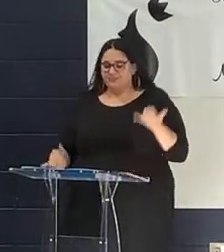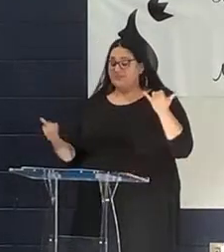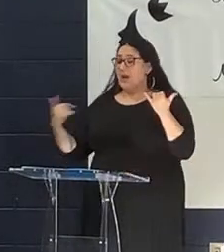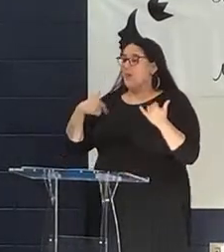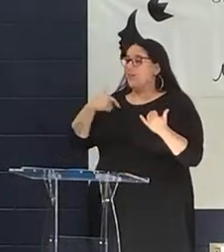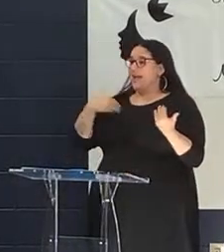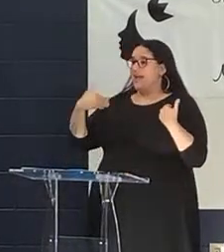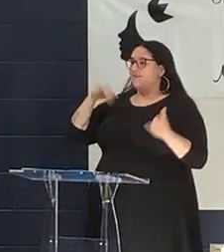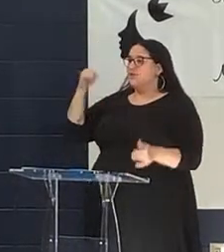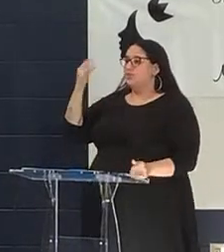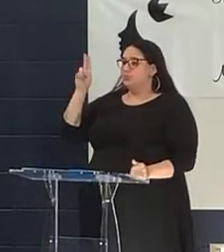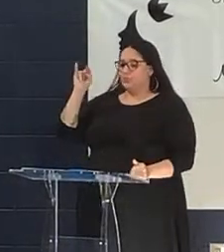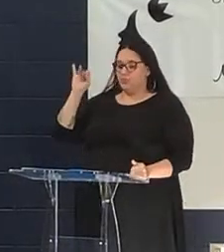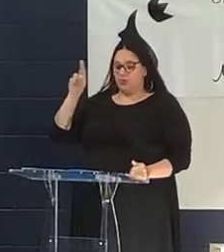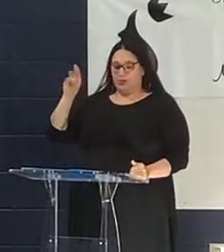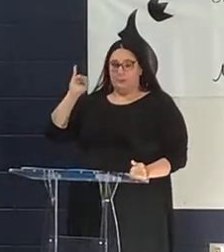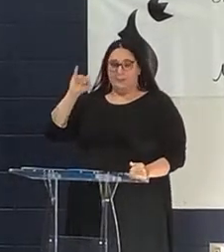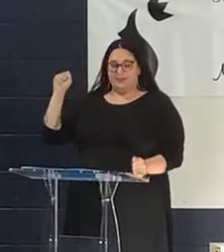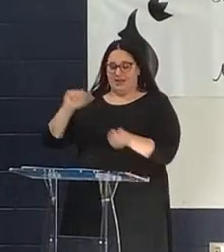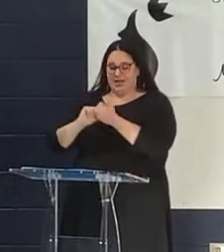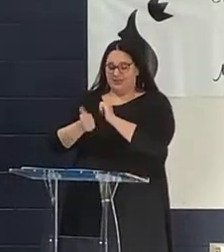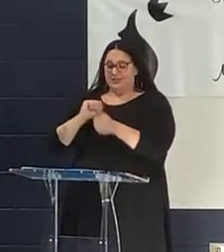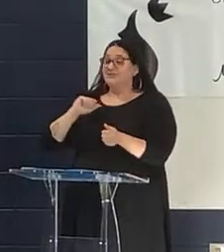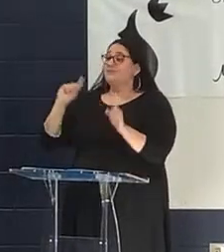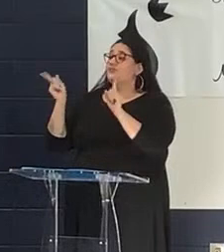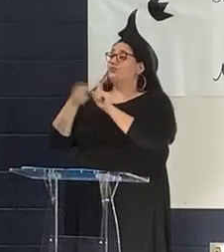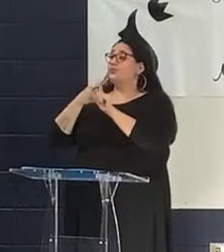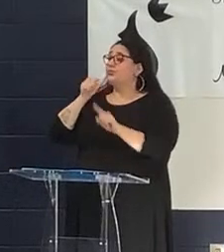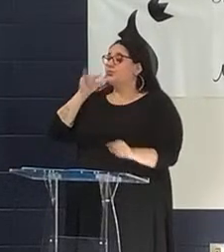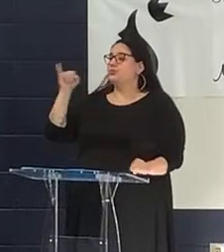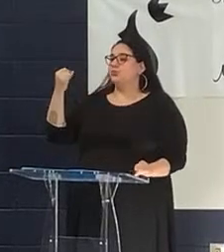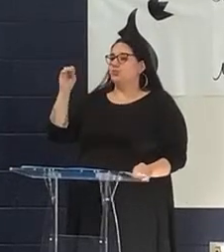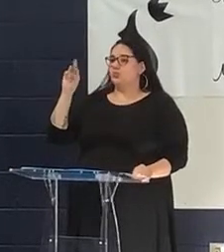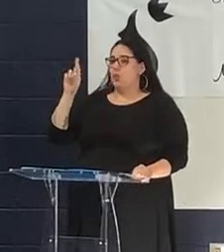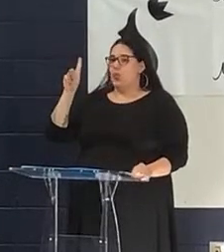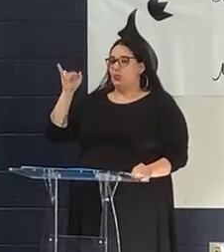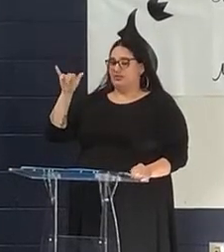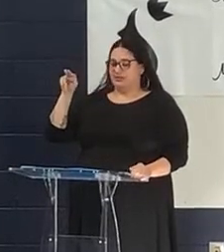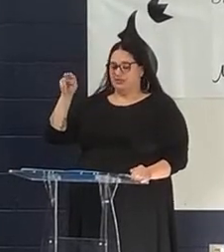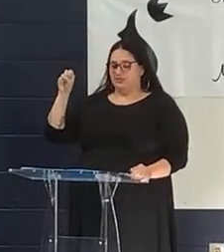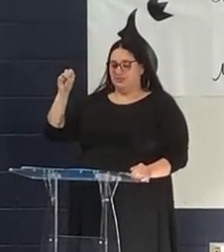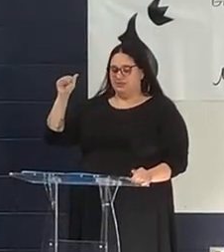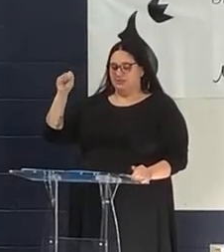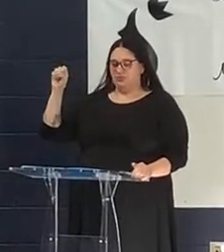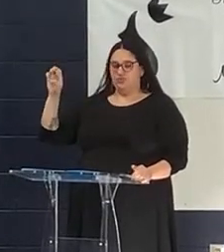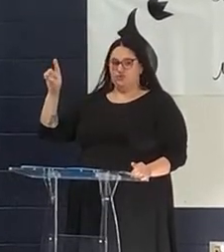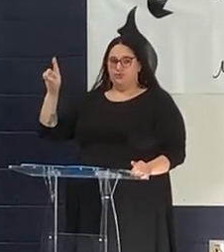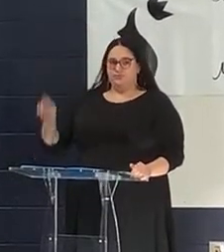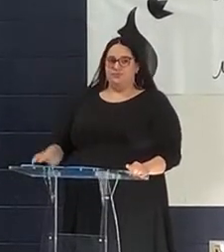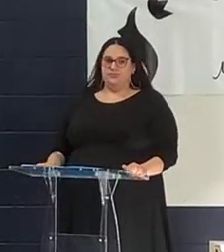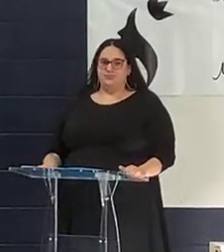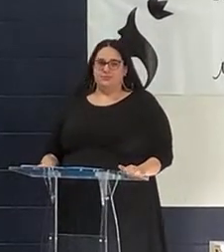you all are ready. Now we have Junior Miss. And our first contestant is Jordan